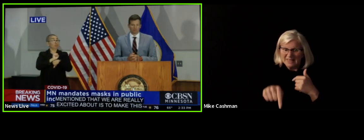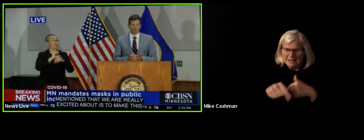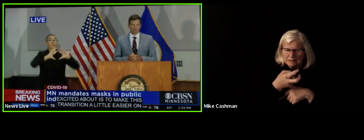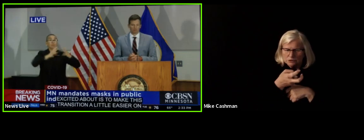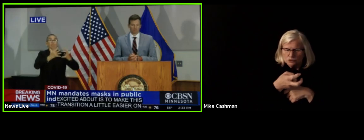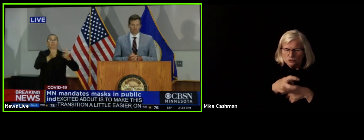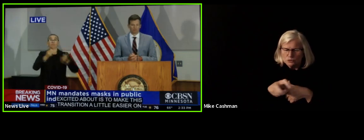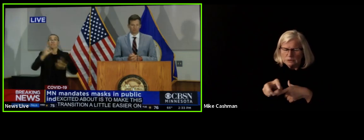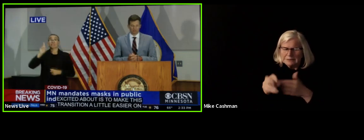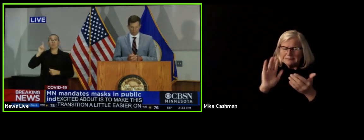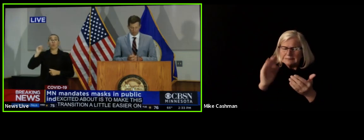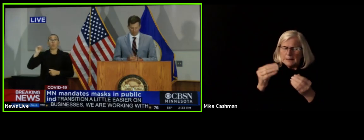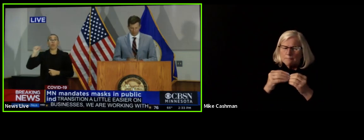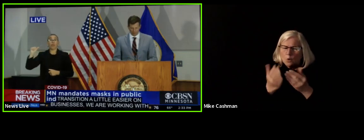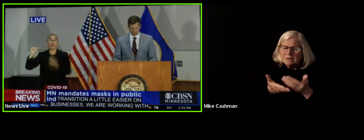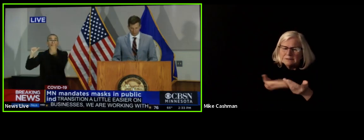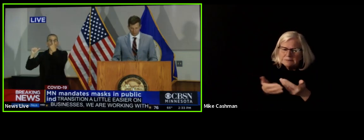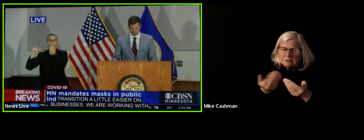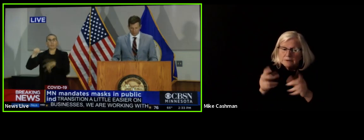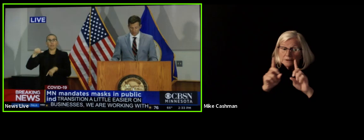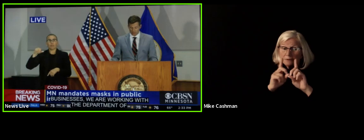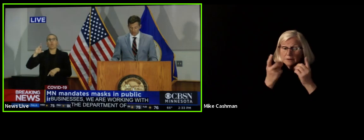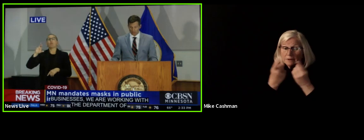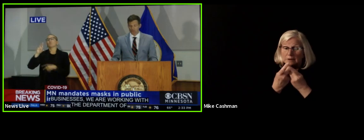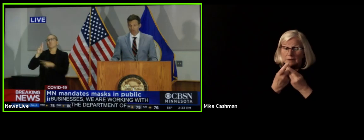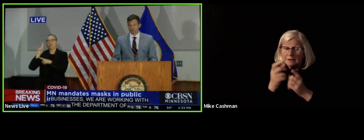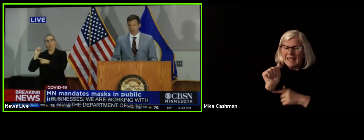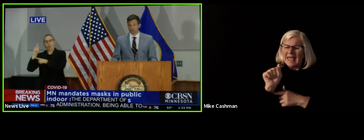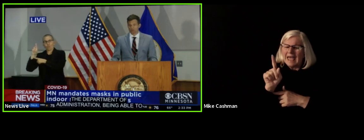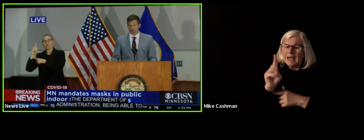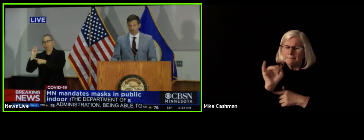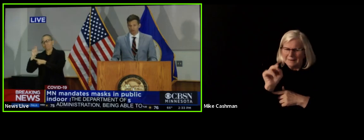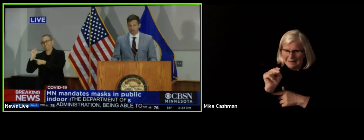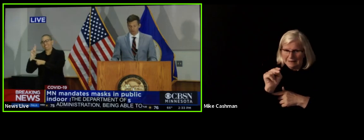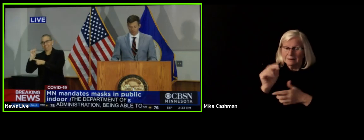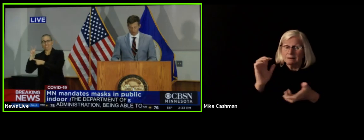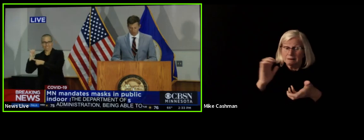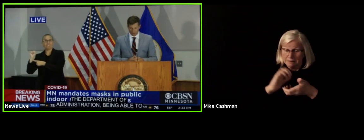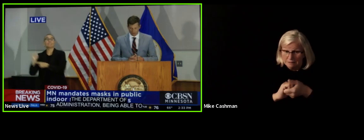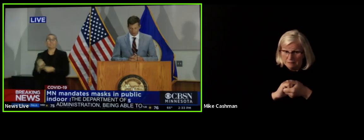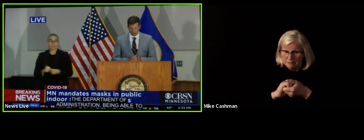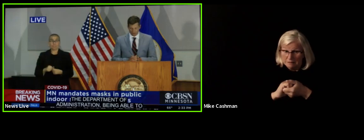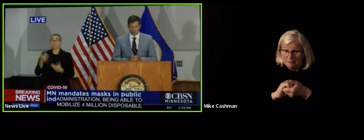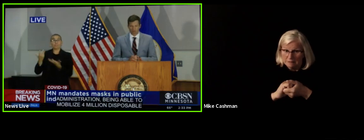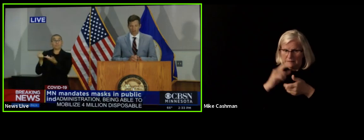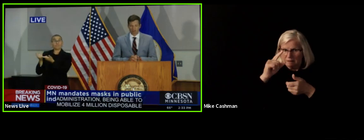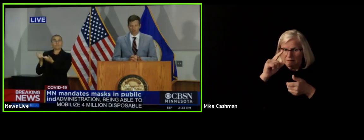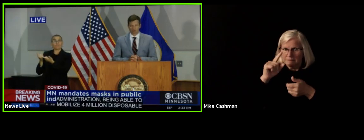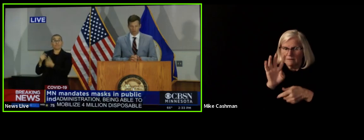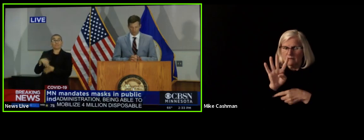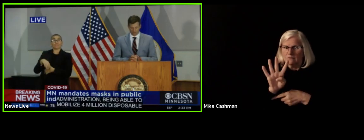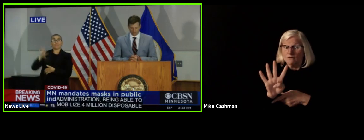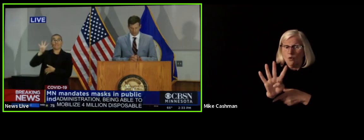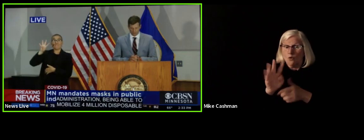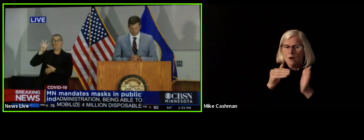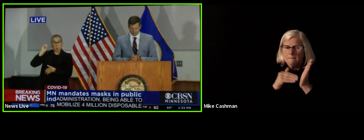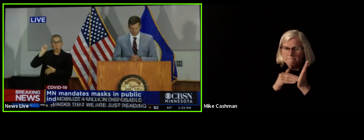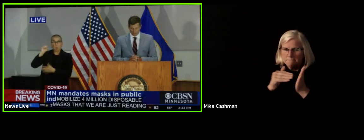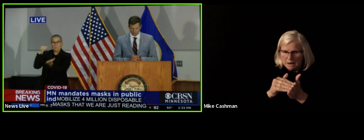Alice Roberts Davis has been able to mobilize 4 million disposable masks that we are distributing through chambers of commerce throughout the